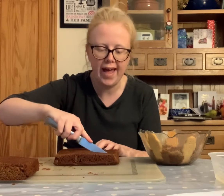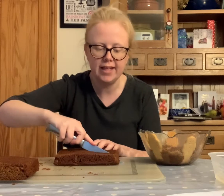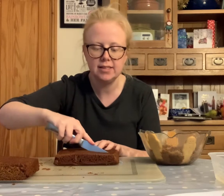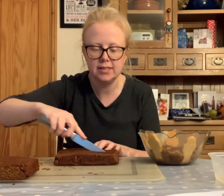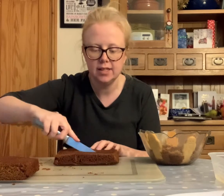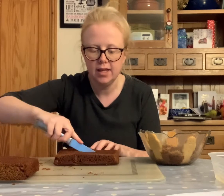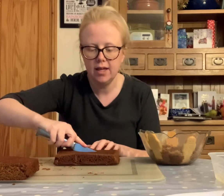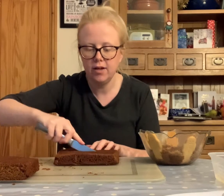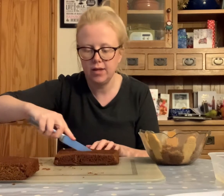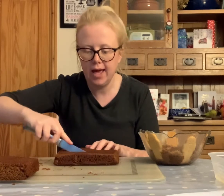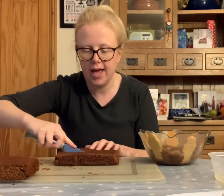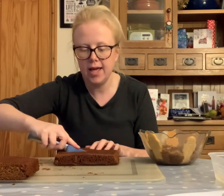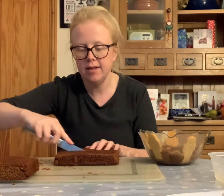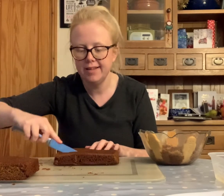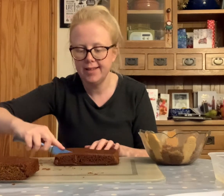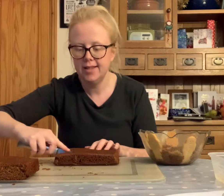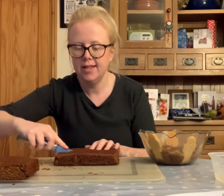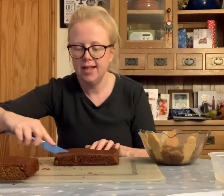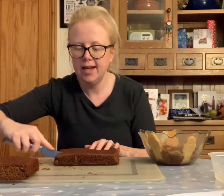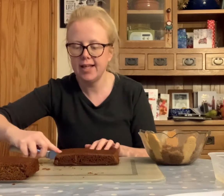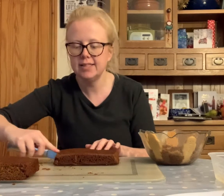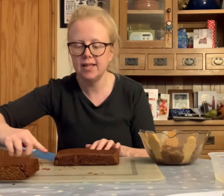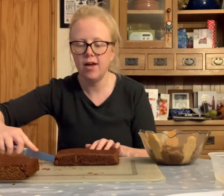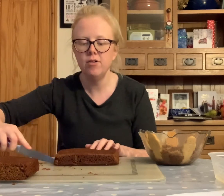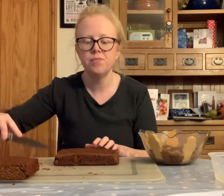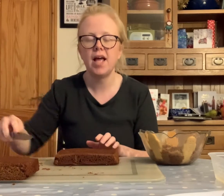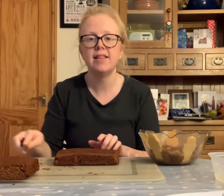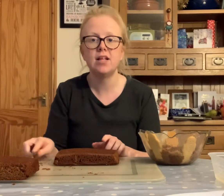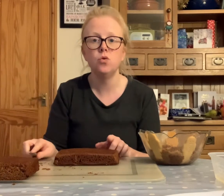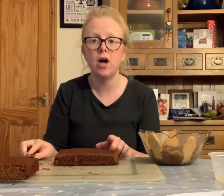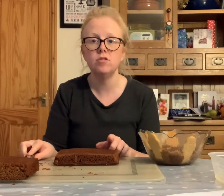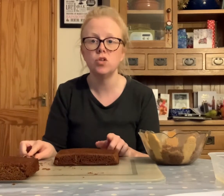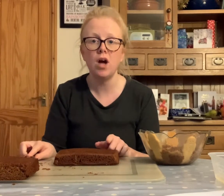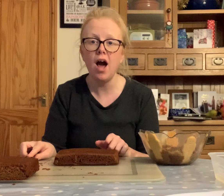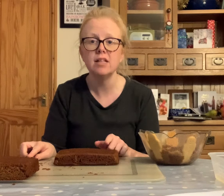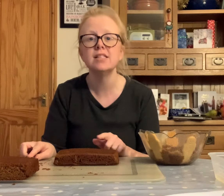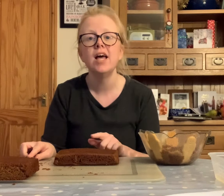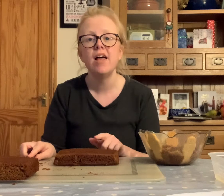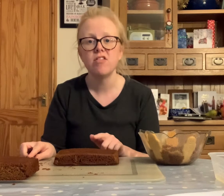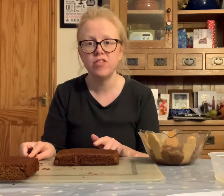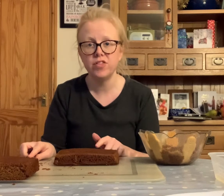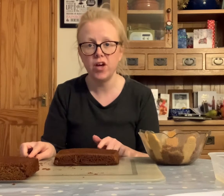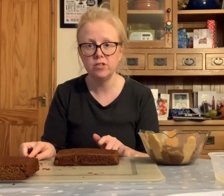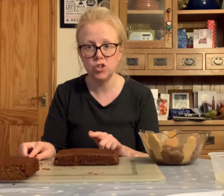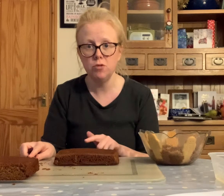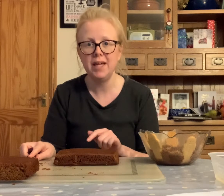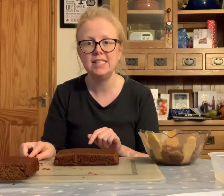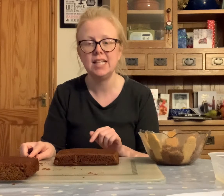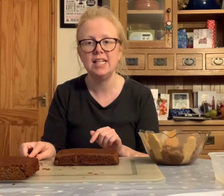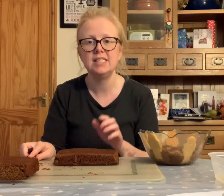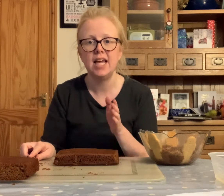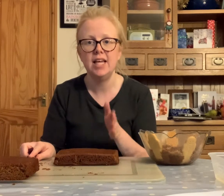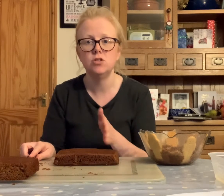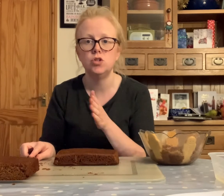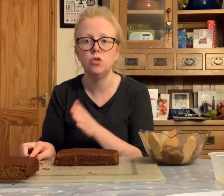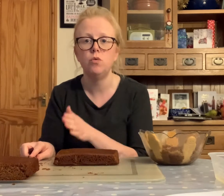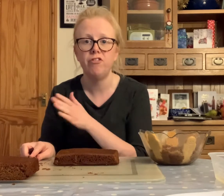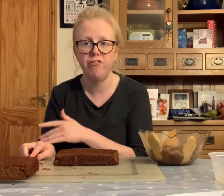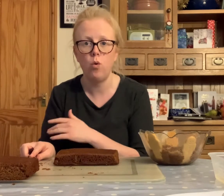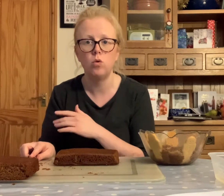widthways. Okay, like so, and then you're going to cut those 2 pieces into 4, so